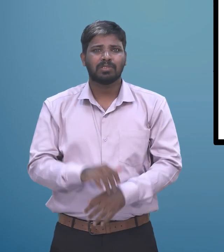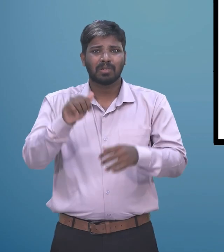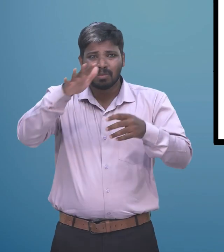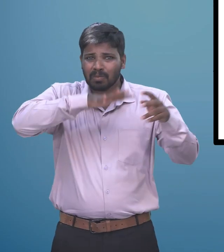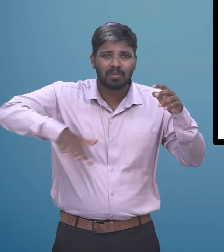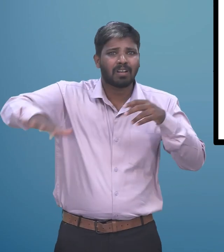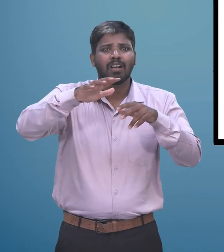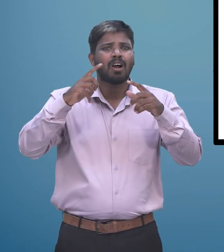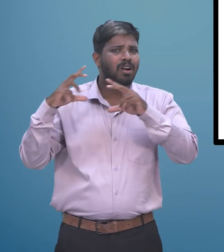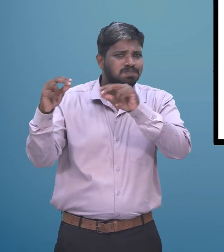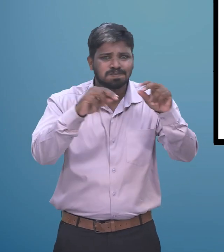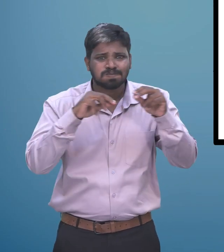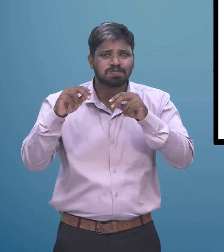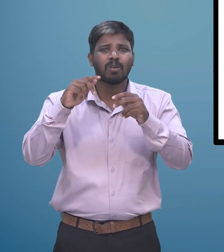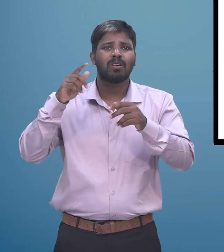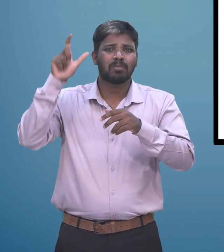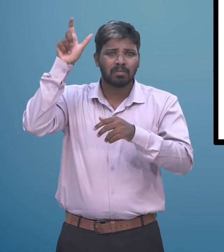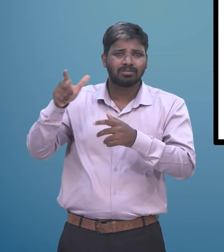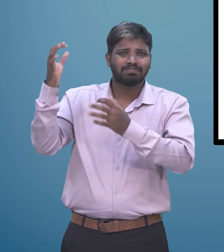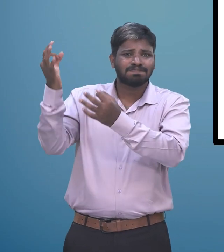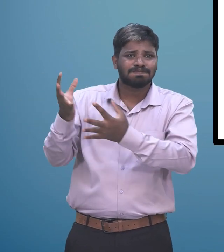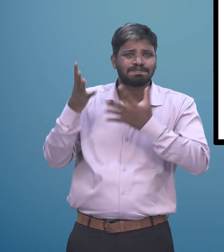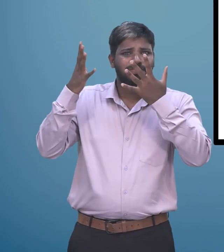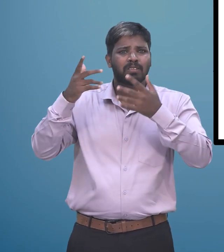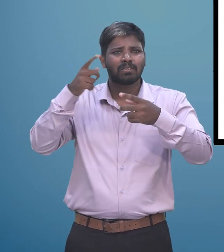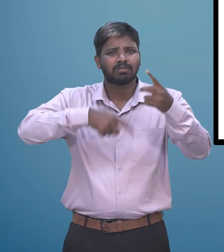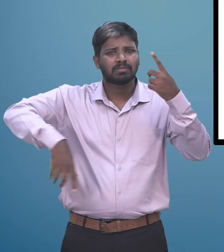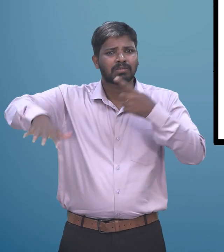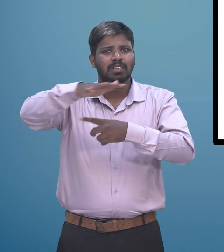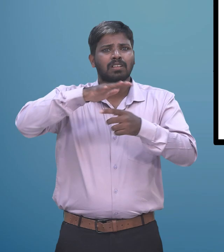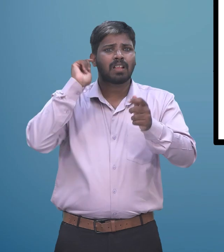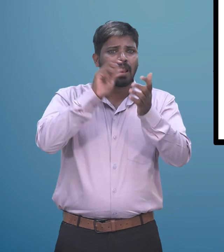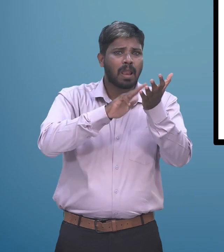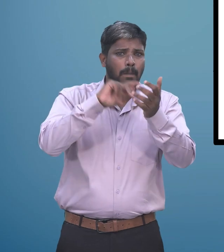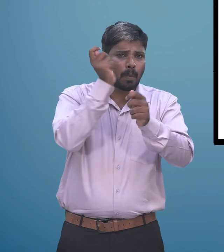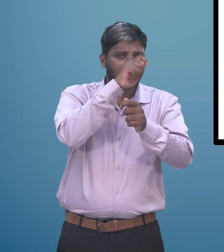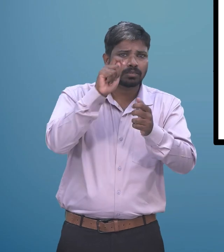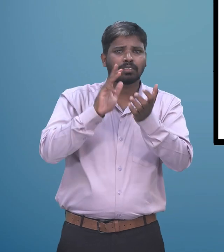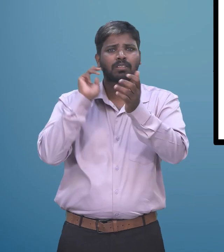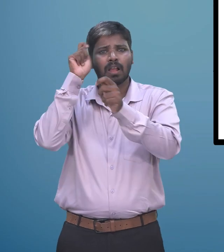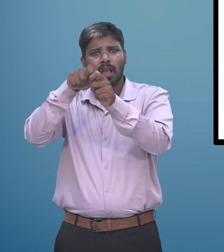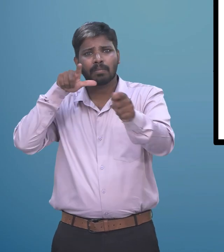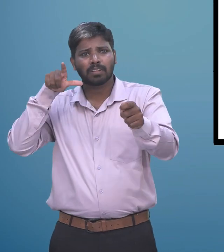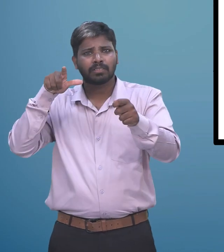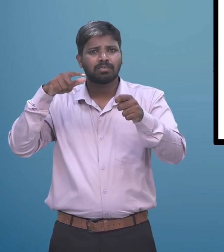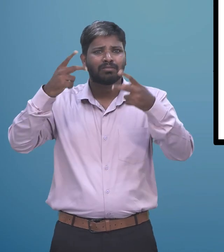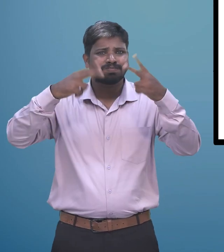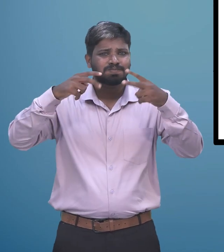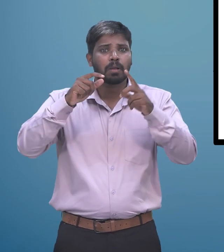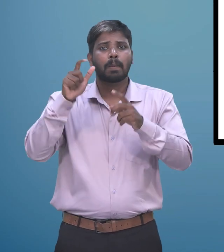or both. These tribal adaptations are transmitted orally, along with legends on how the heroes of the Ramayana and the